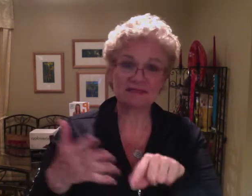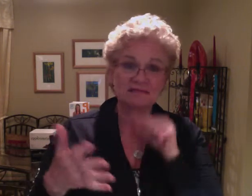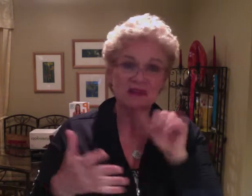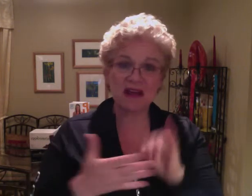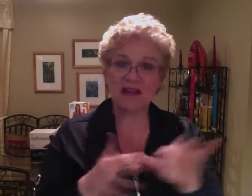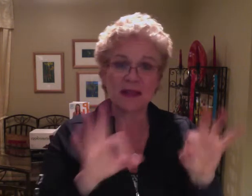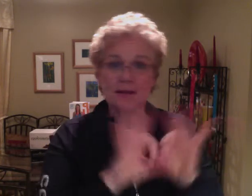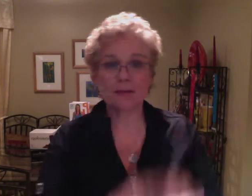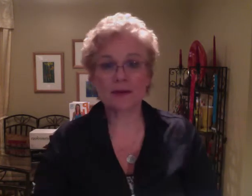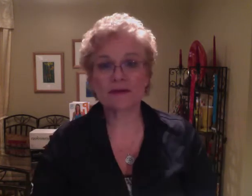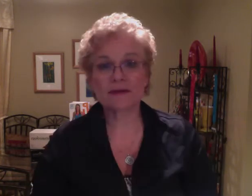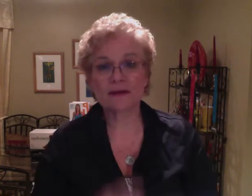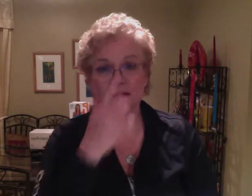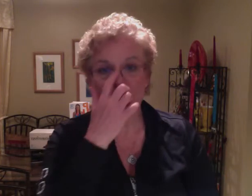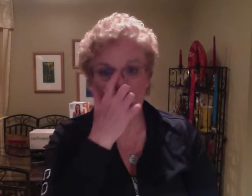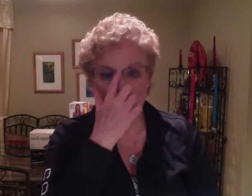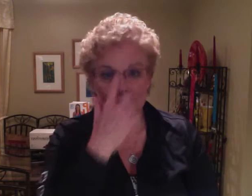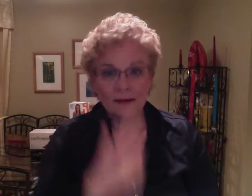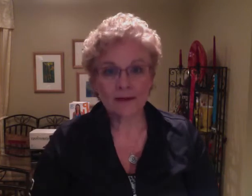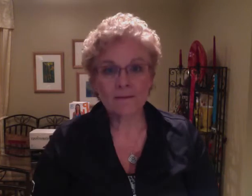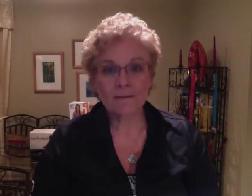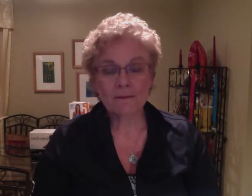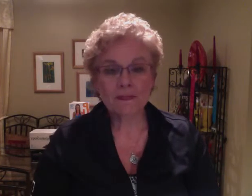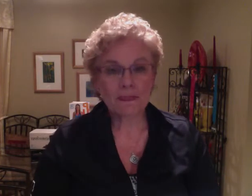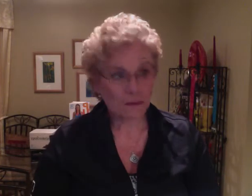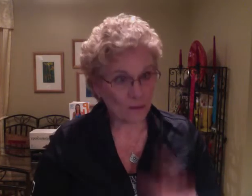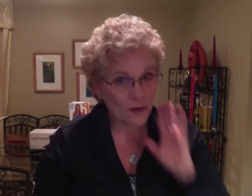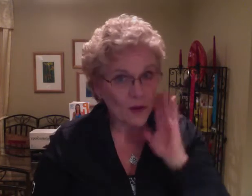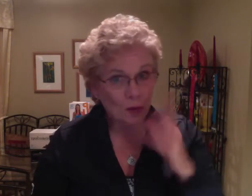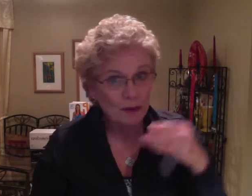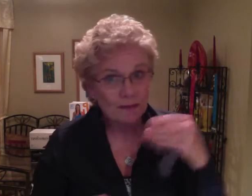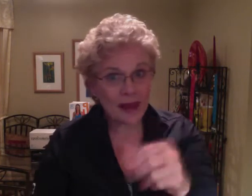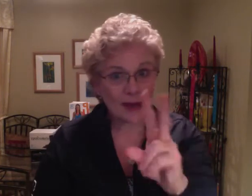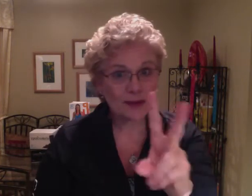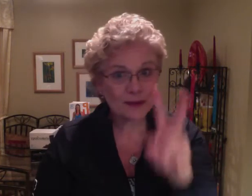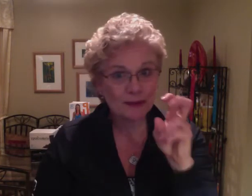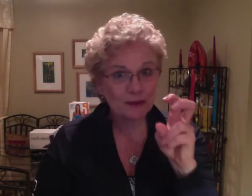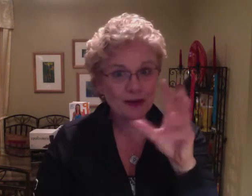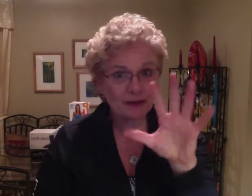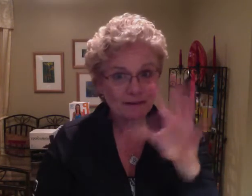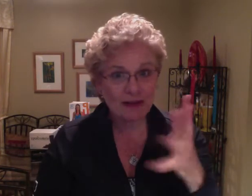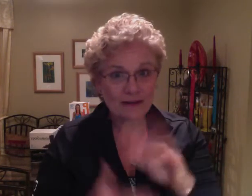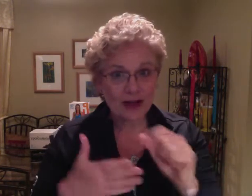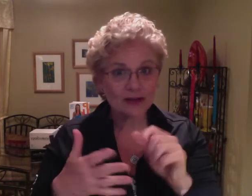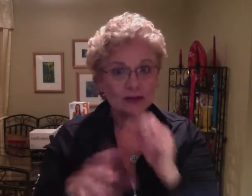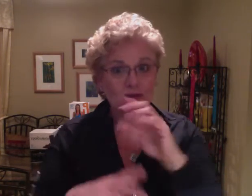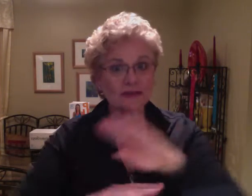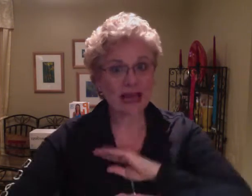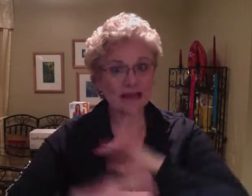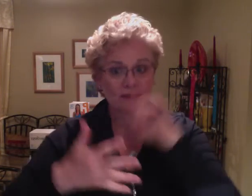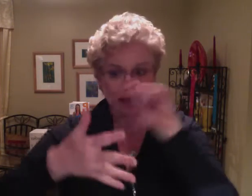pay $205 to possibly answer some of these needs, fill some of these